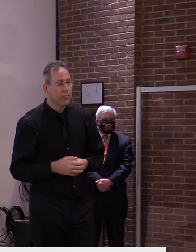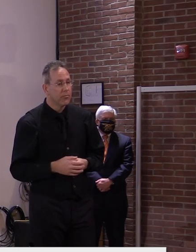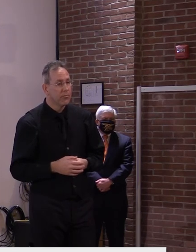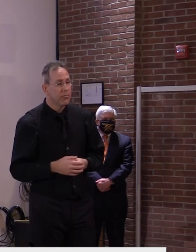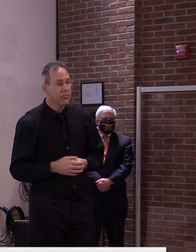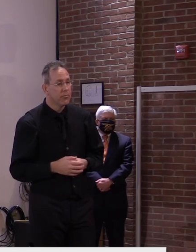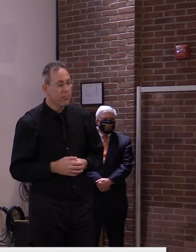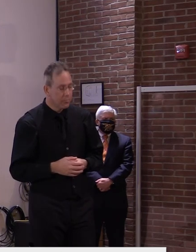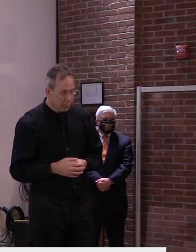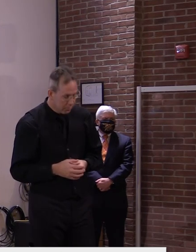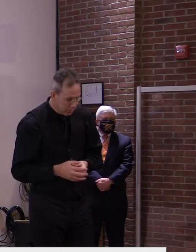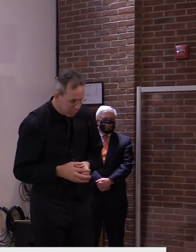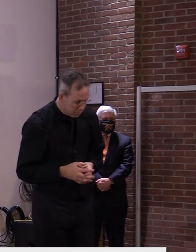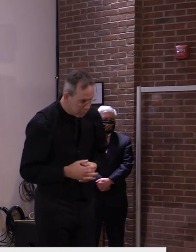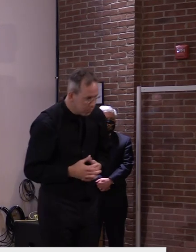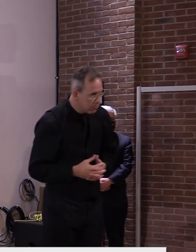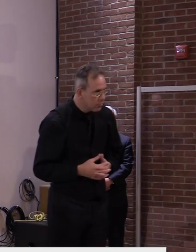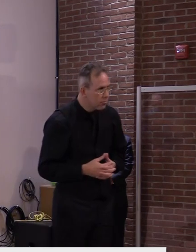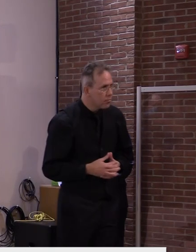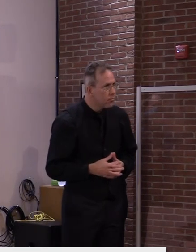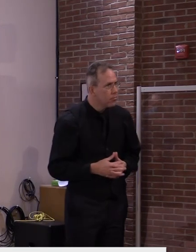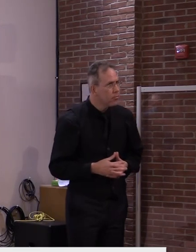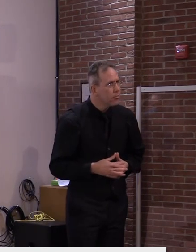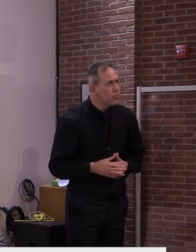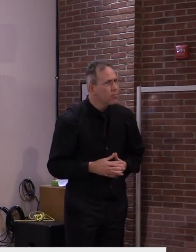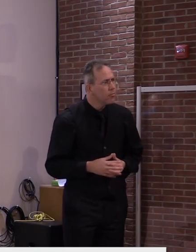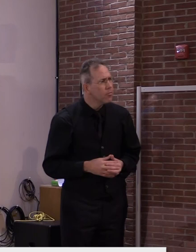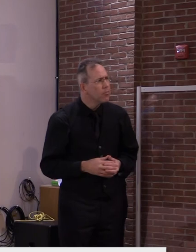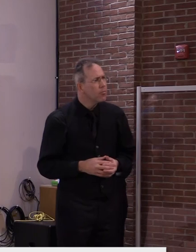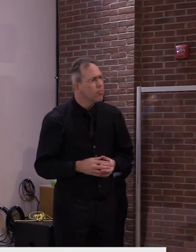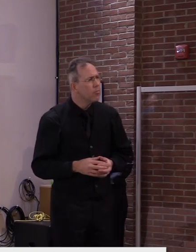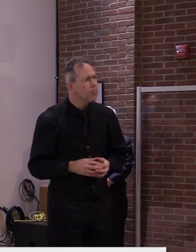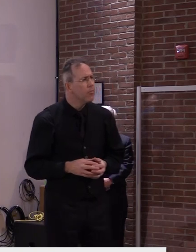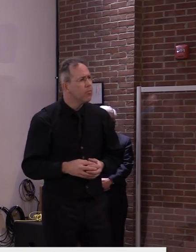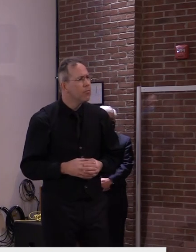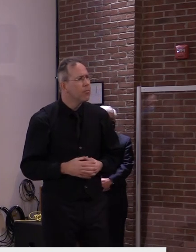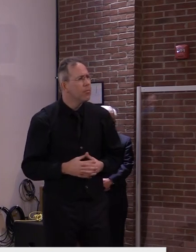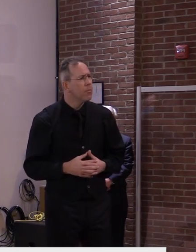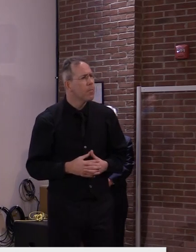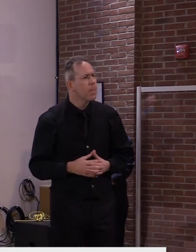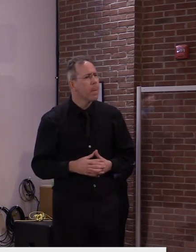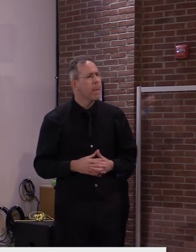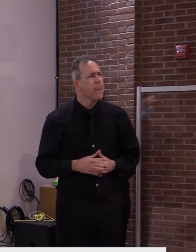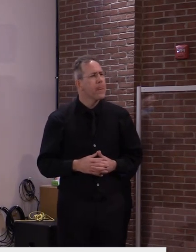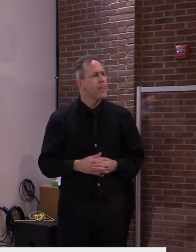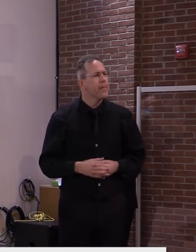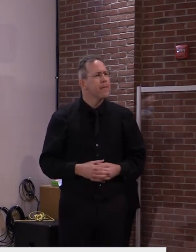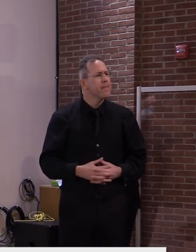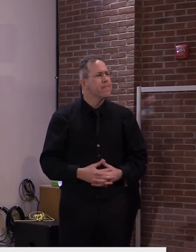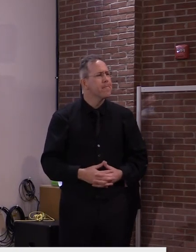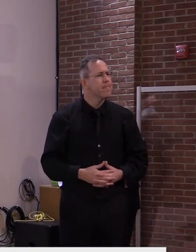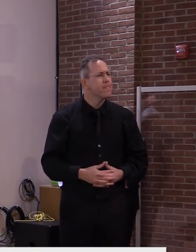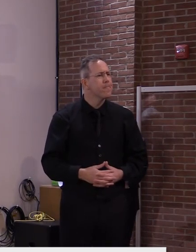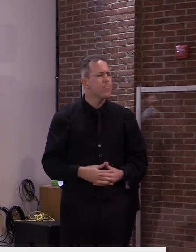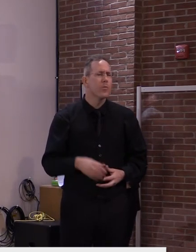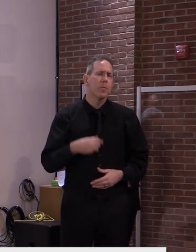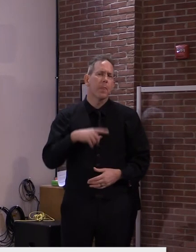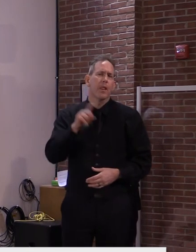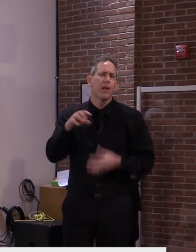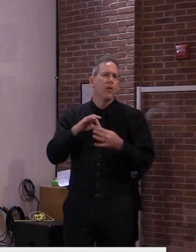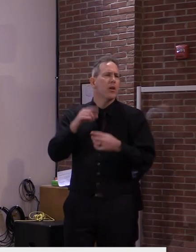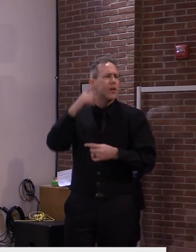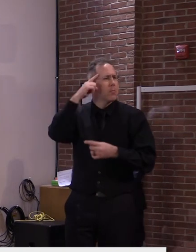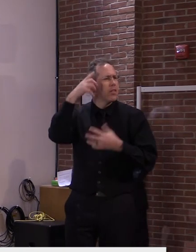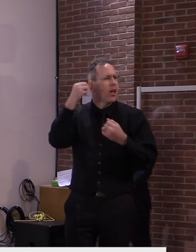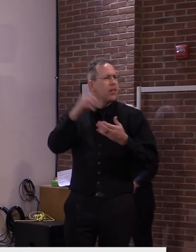So my question is kind of picking up on that mental health conversation from earlier among students. Governor Scott, you had mentioned that the